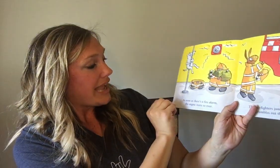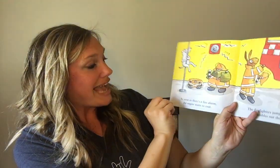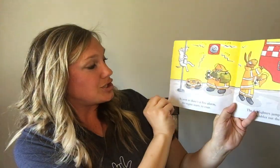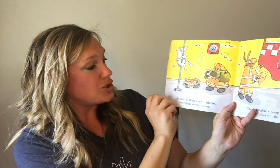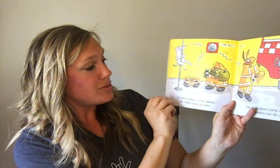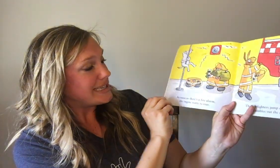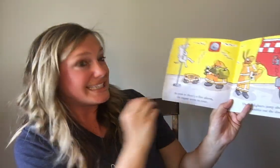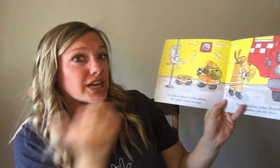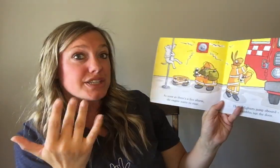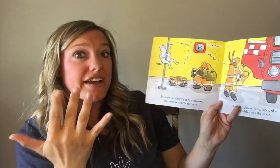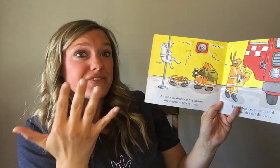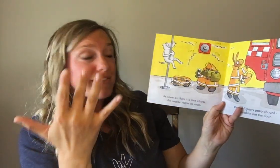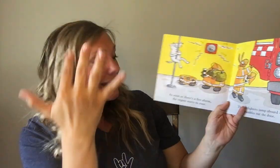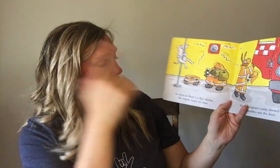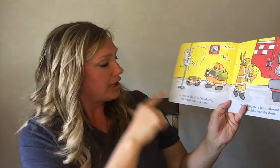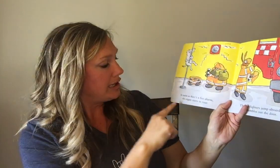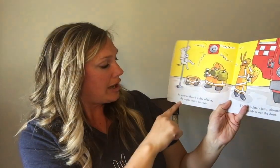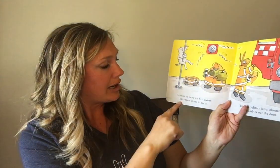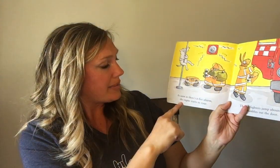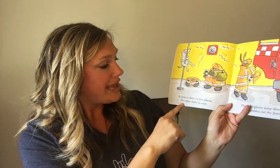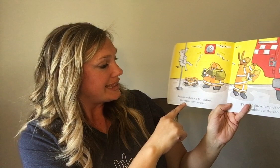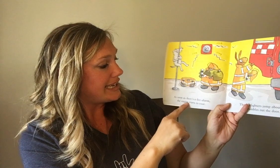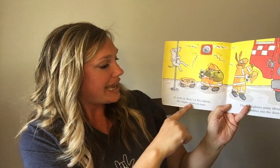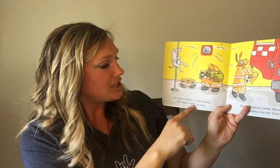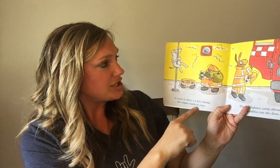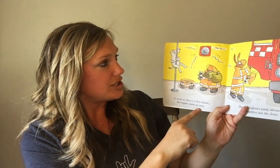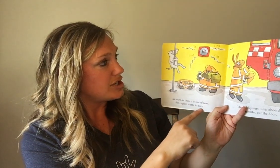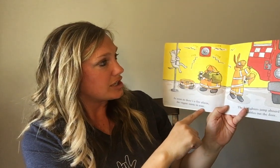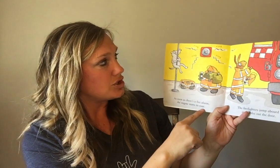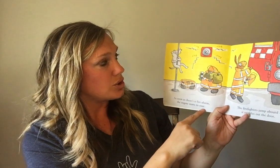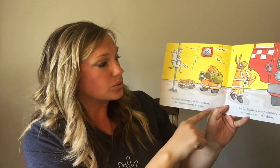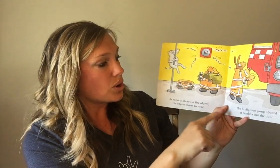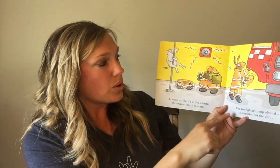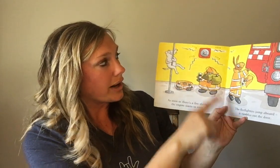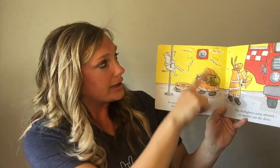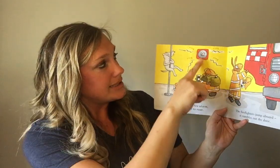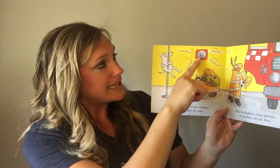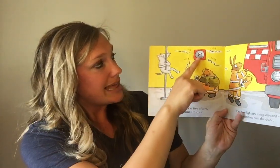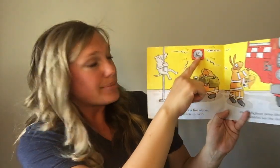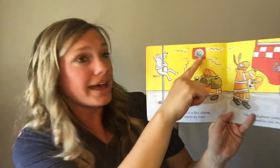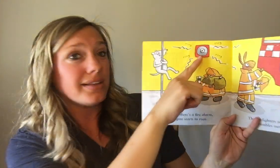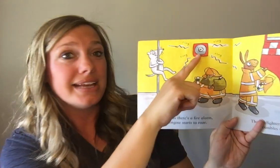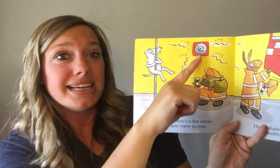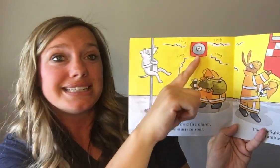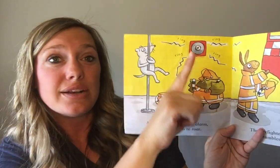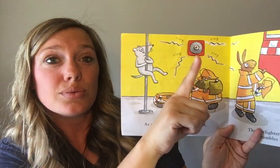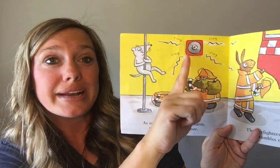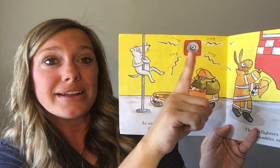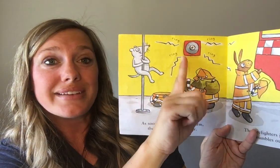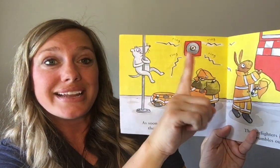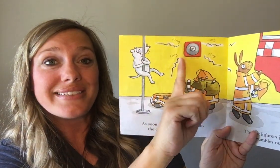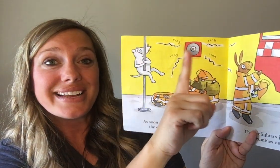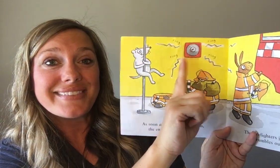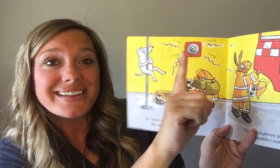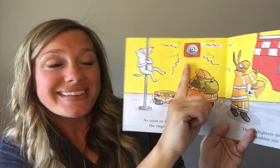As soon as there's a fire alarm, the engine starts to roar. See that bell? It said ring, ring, ring, ring,